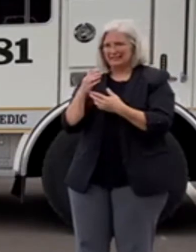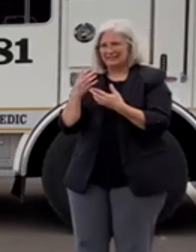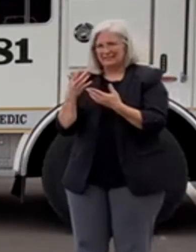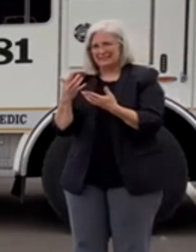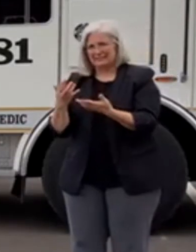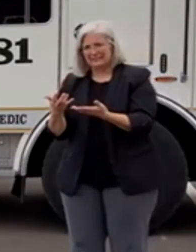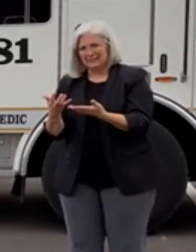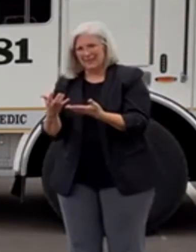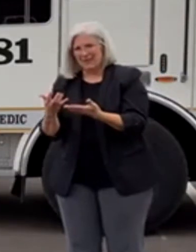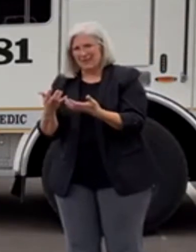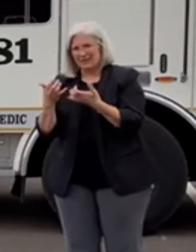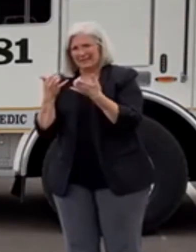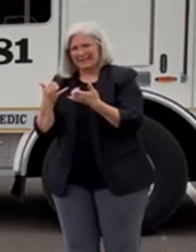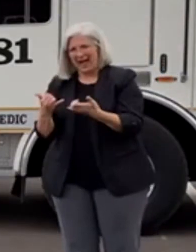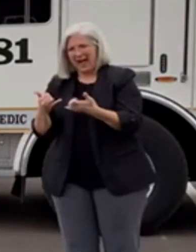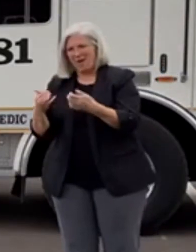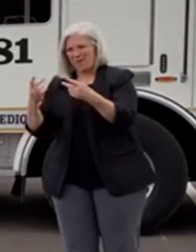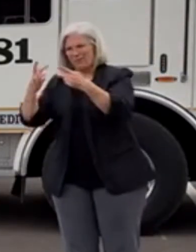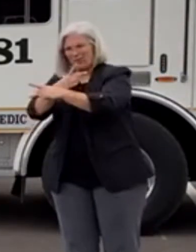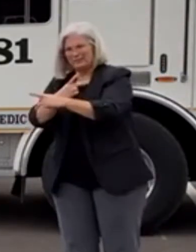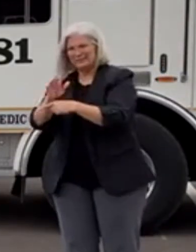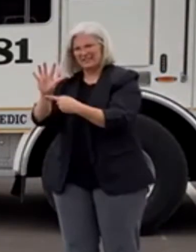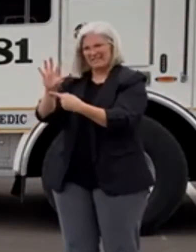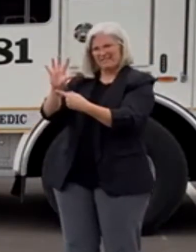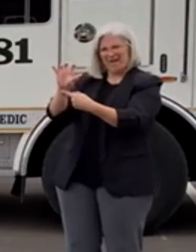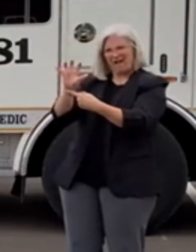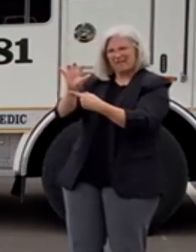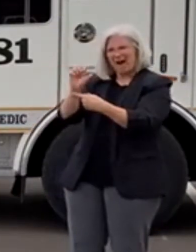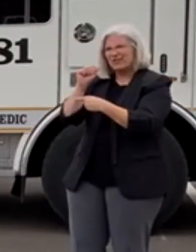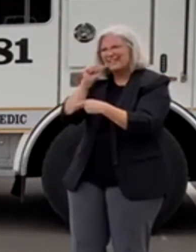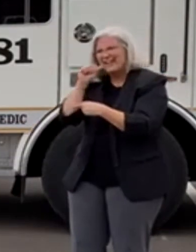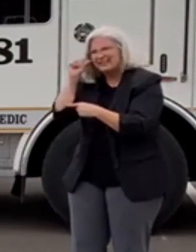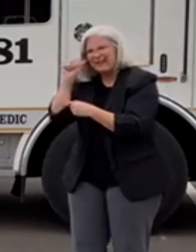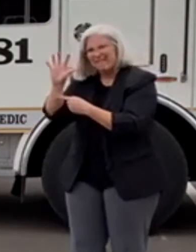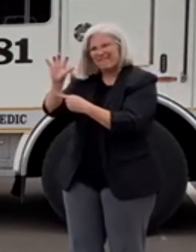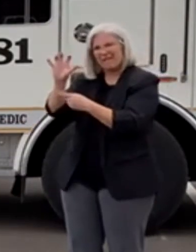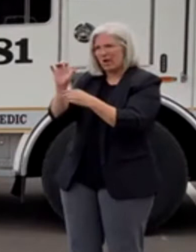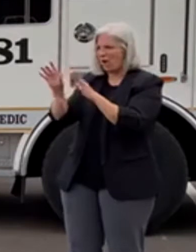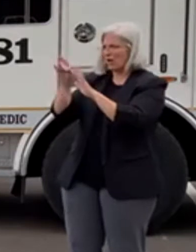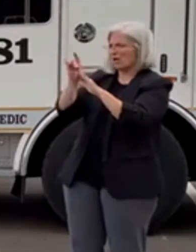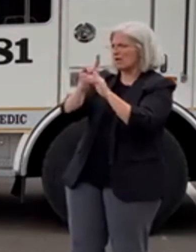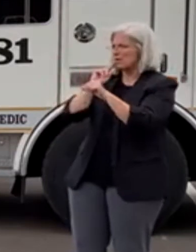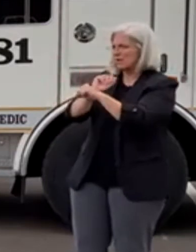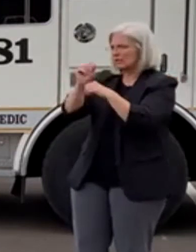numbers are now much higher. We were at 512 cases today.